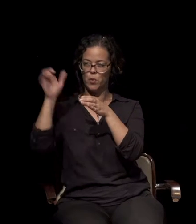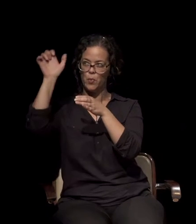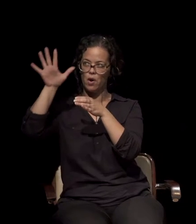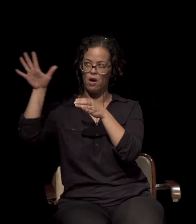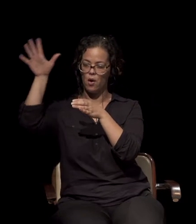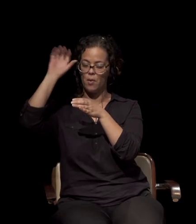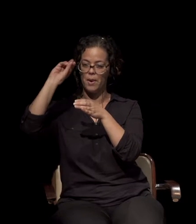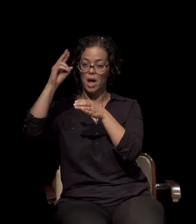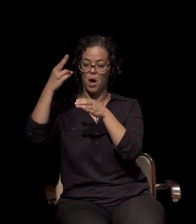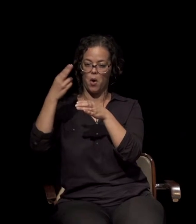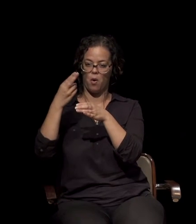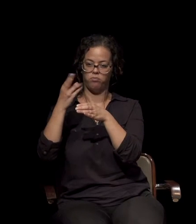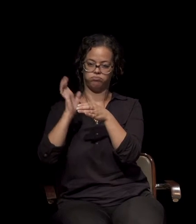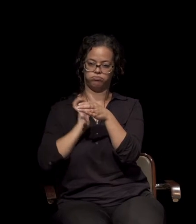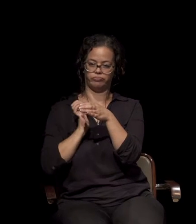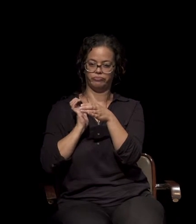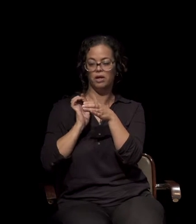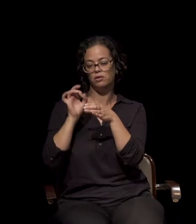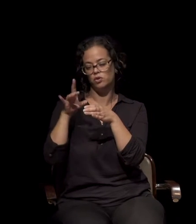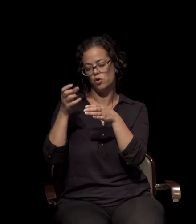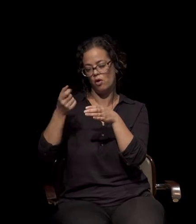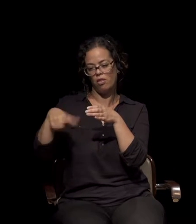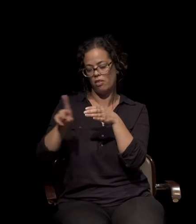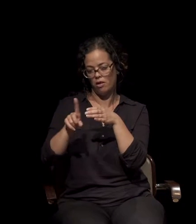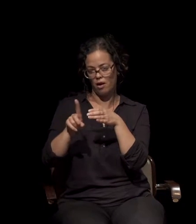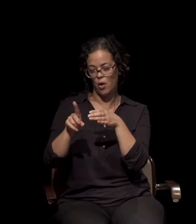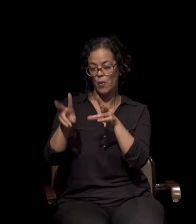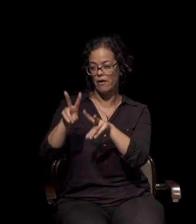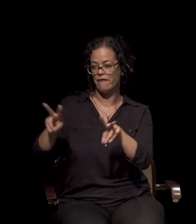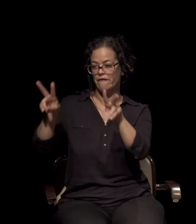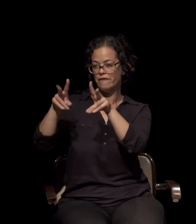visual conventions, end of quote.